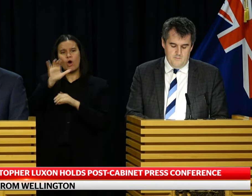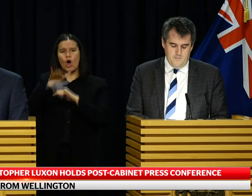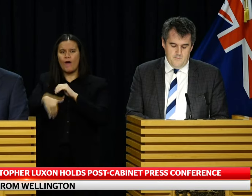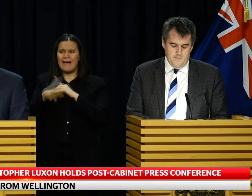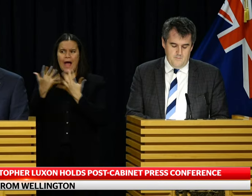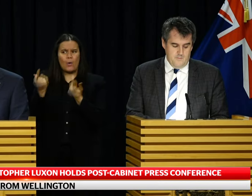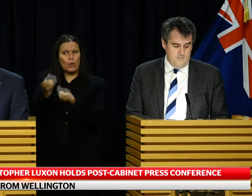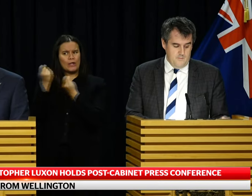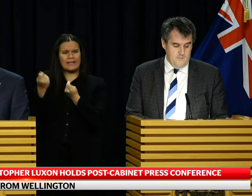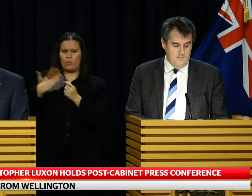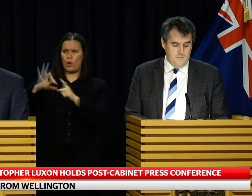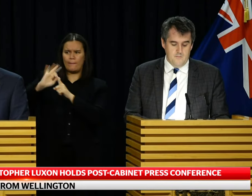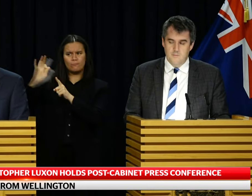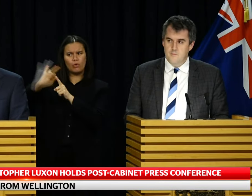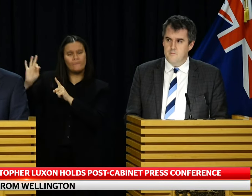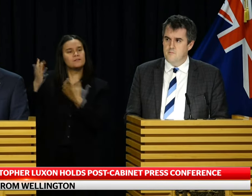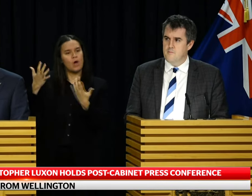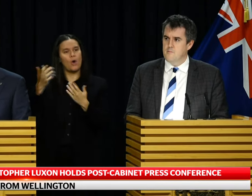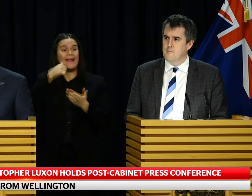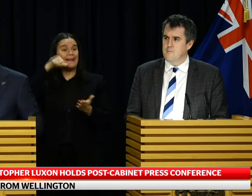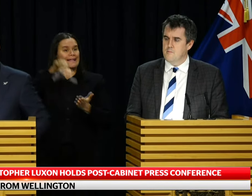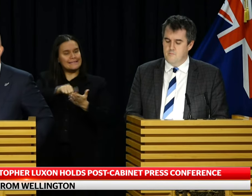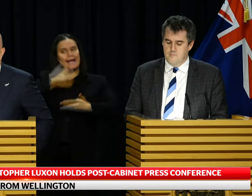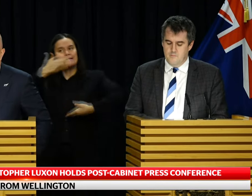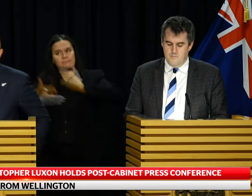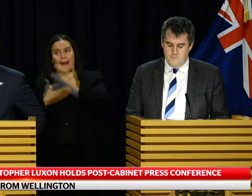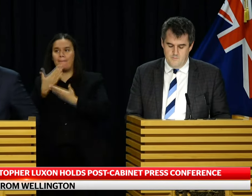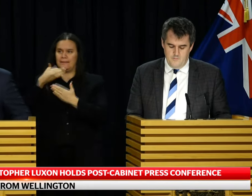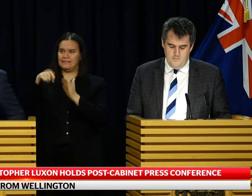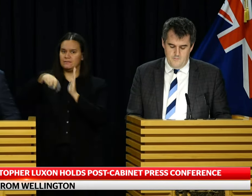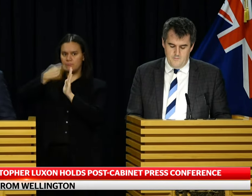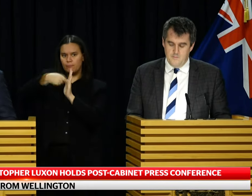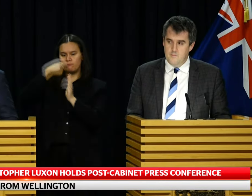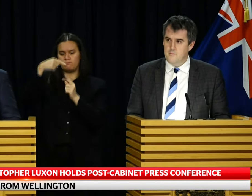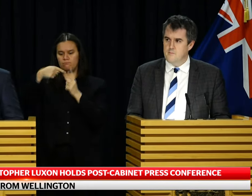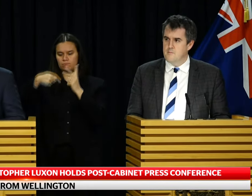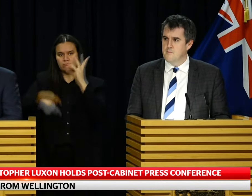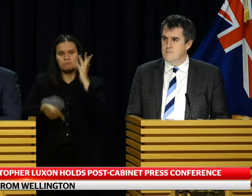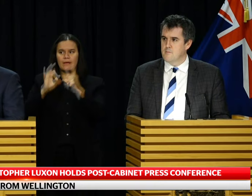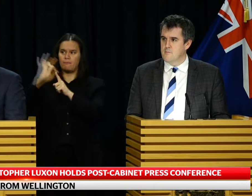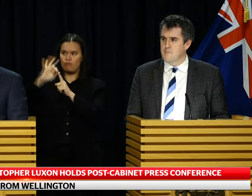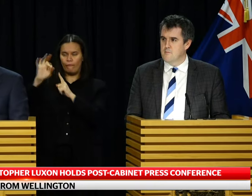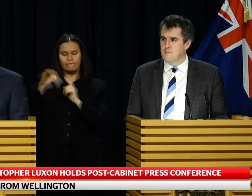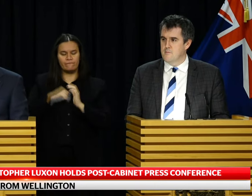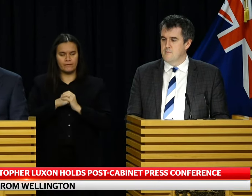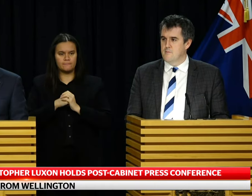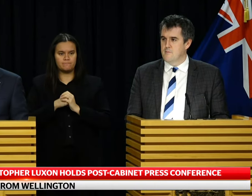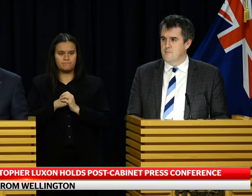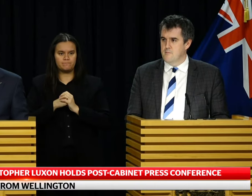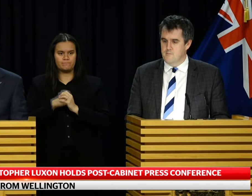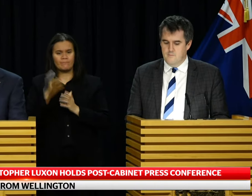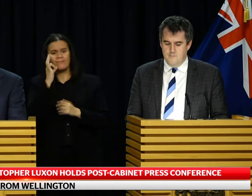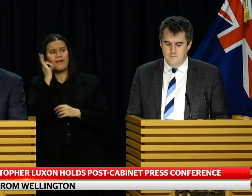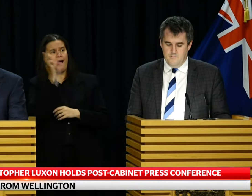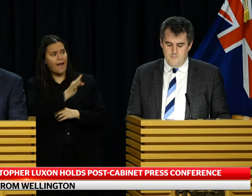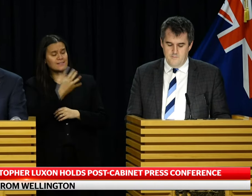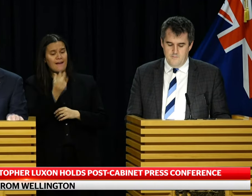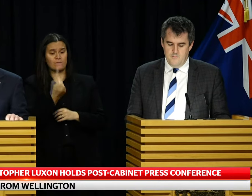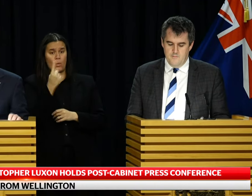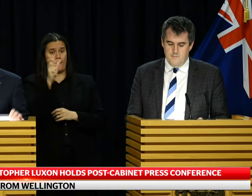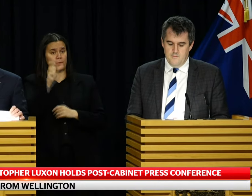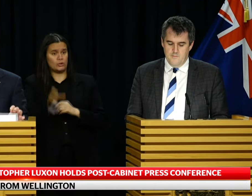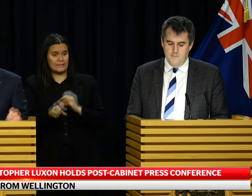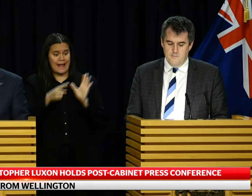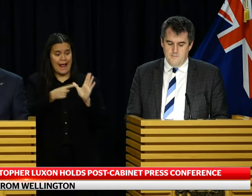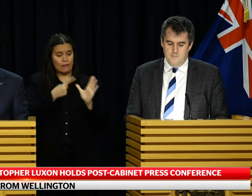sure there's very good clarity on the four things we want to see change on. You've CC'd Andrew McKenzie into it. Well, you've got Andrew McKenzie, who is a staunch defender of